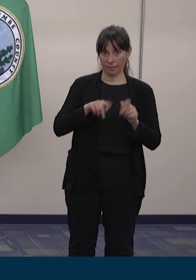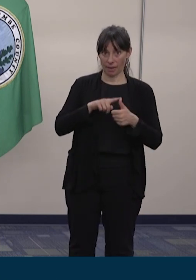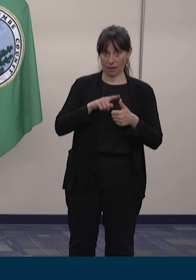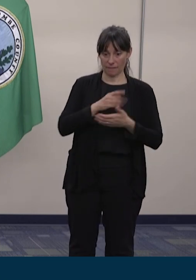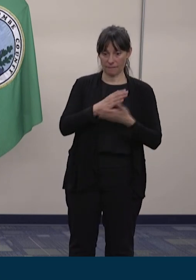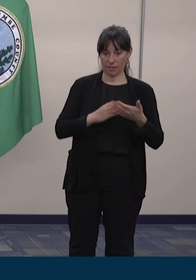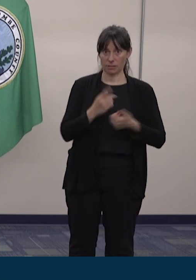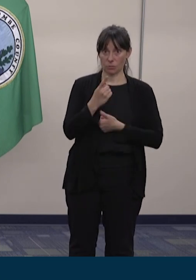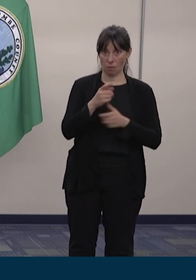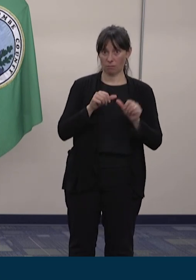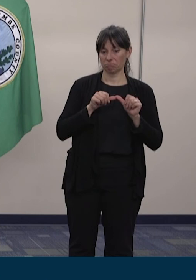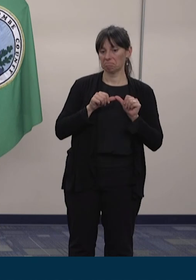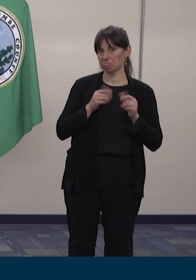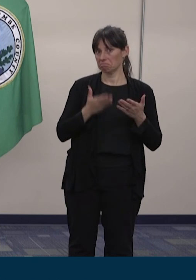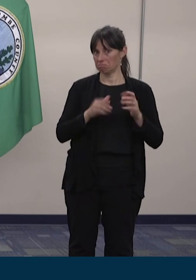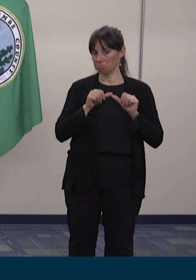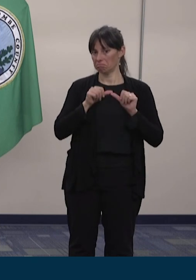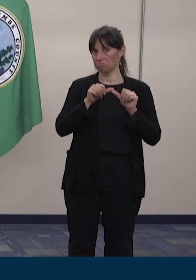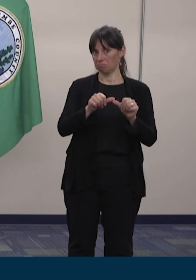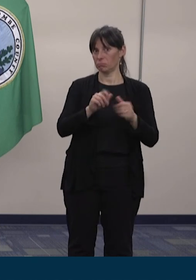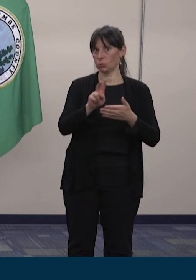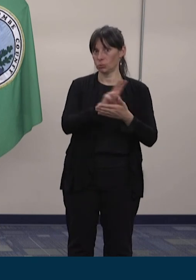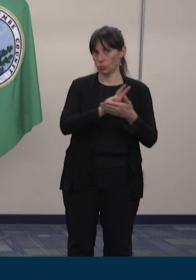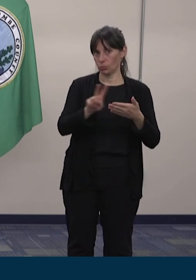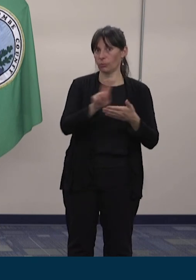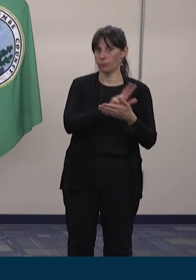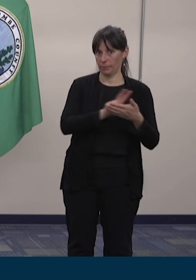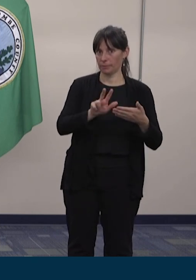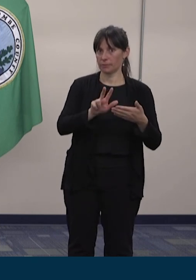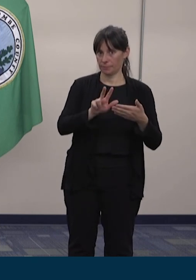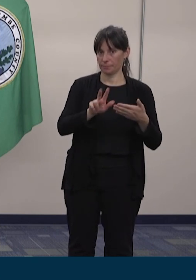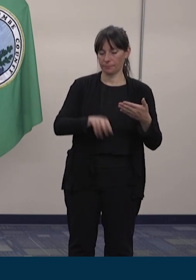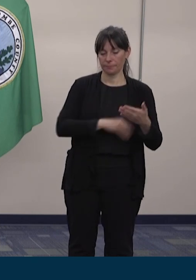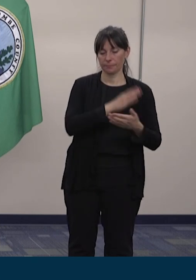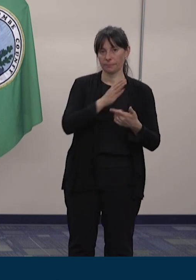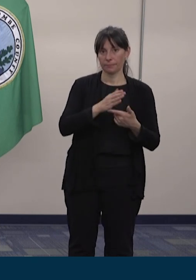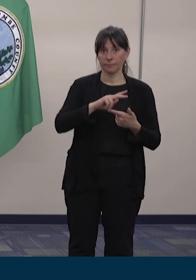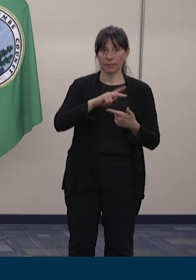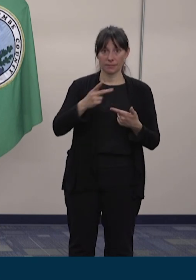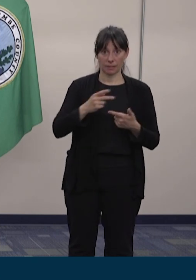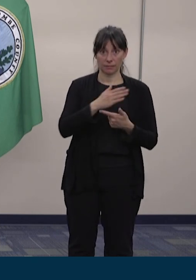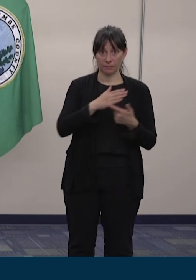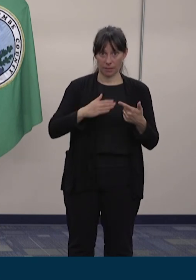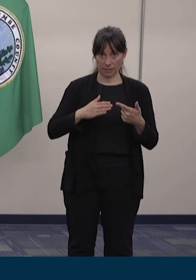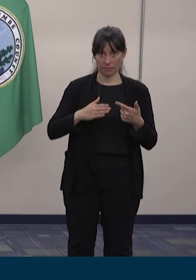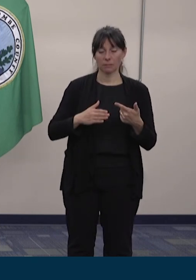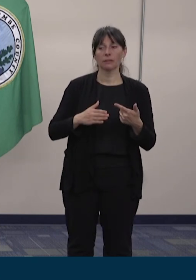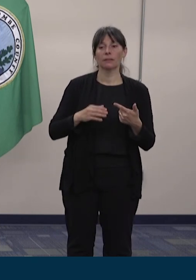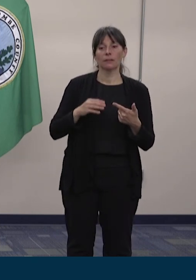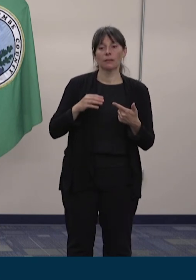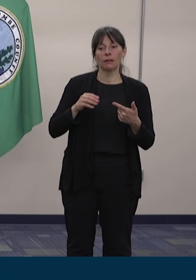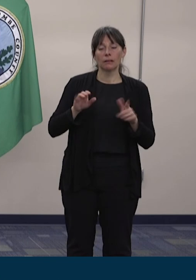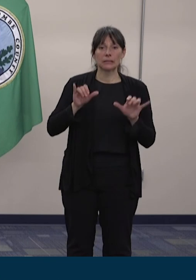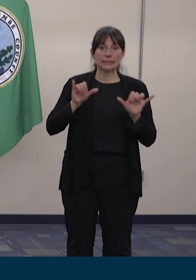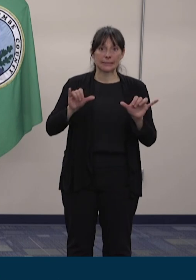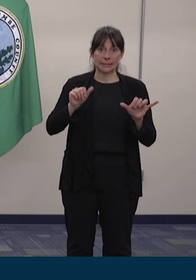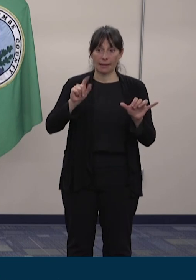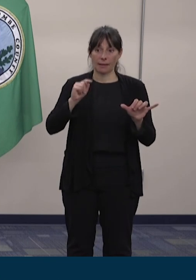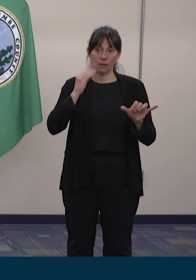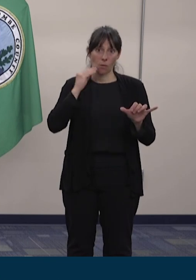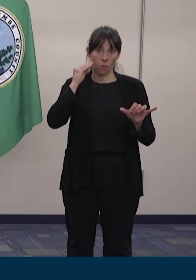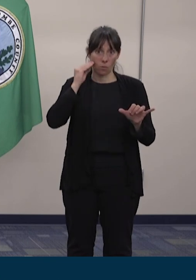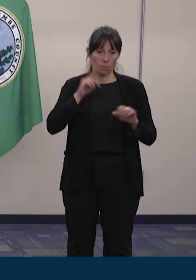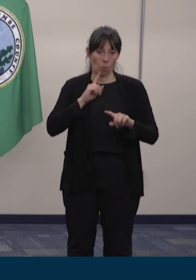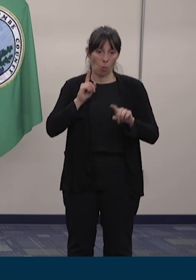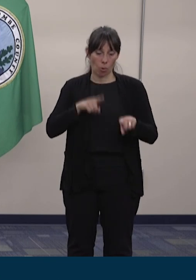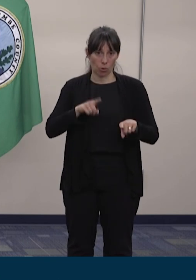personas. 2 to 3 weeks. Esta fase puede estar por 2 a 3 Phase 2 semanas. will La see the fase governor 2 lifting his stay-at-home order entonces será de que